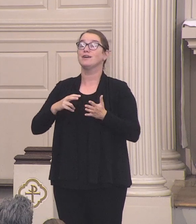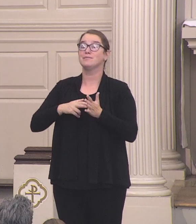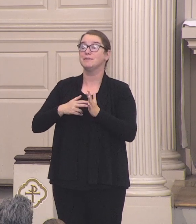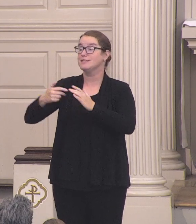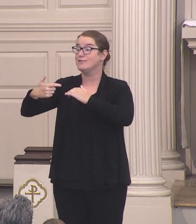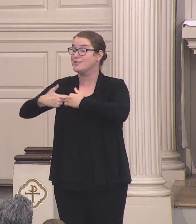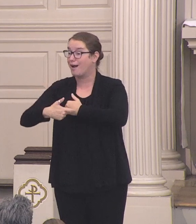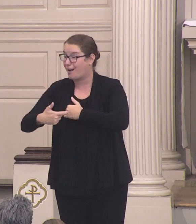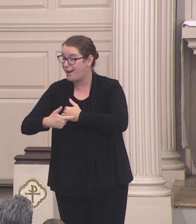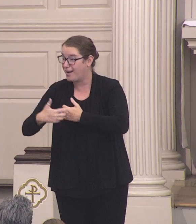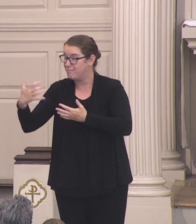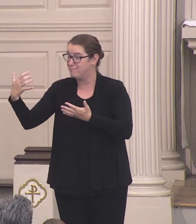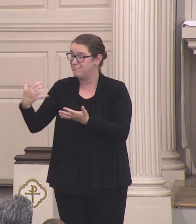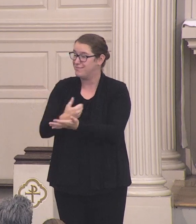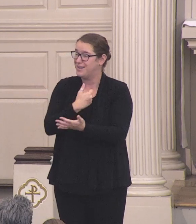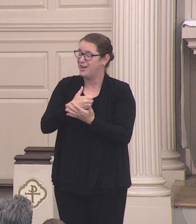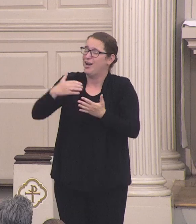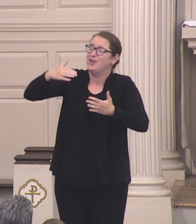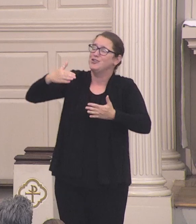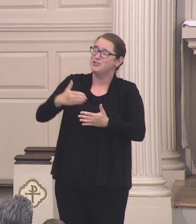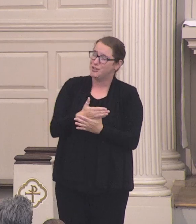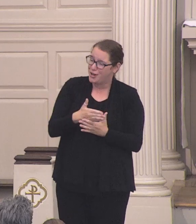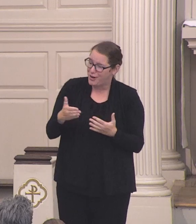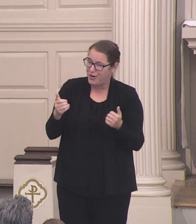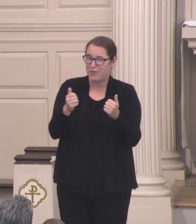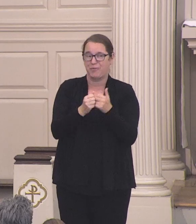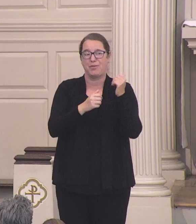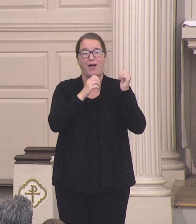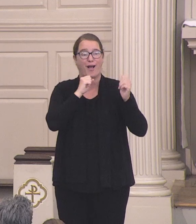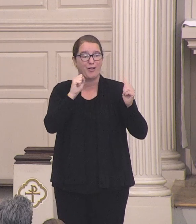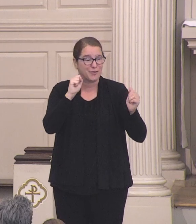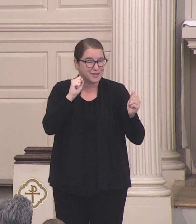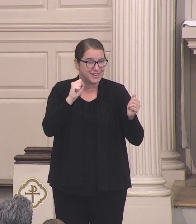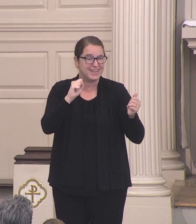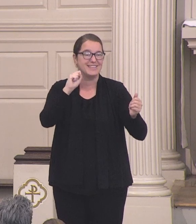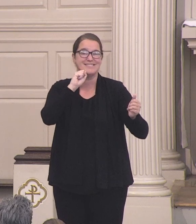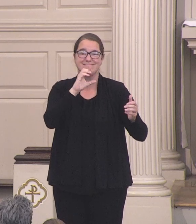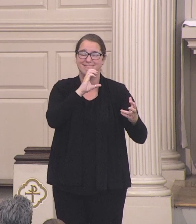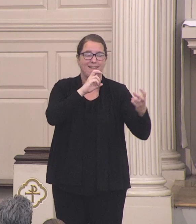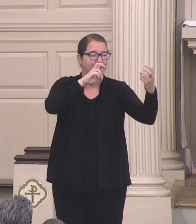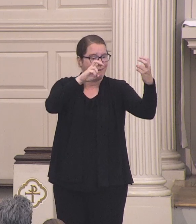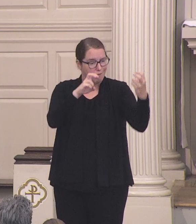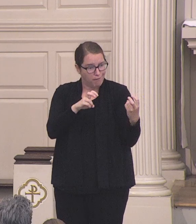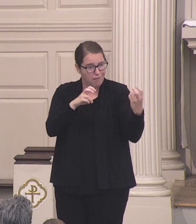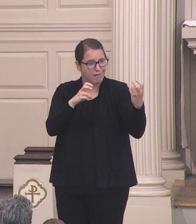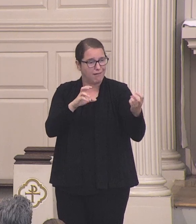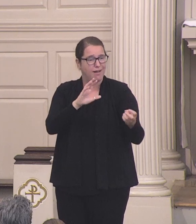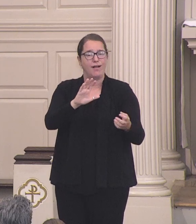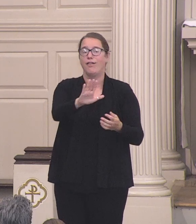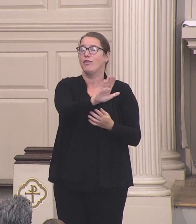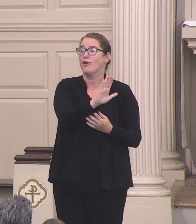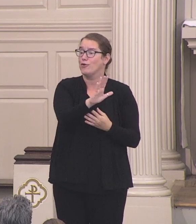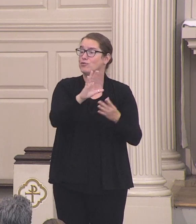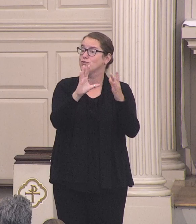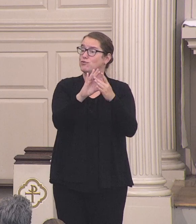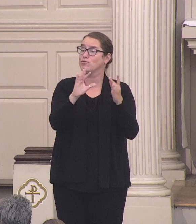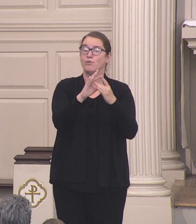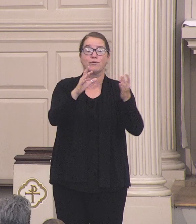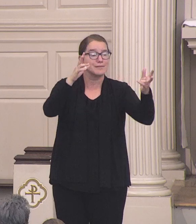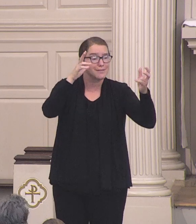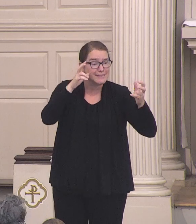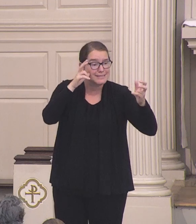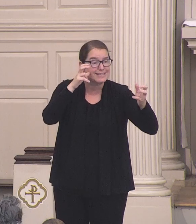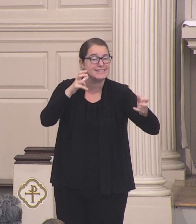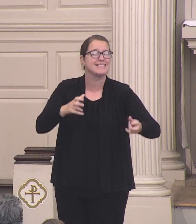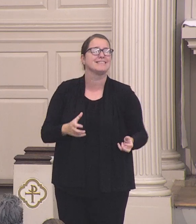elderly, listening to them, listening to their stories, And I want to urge young people here present,